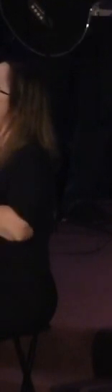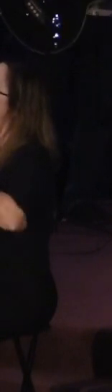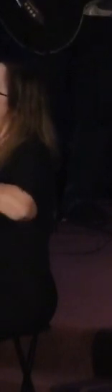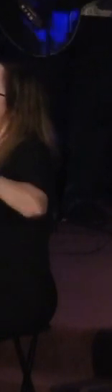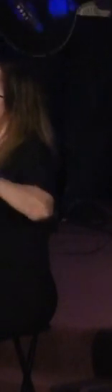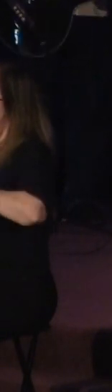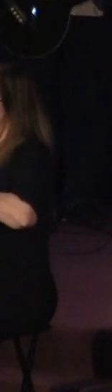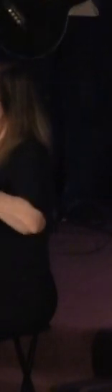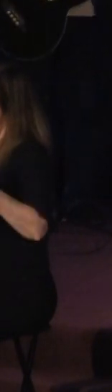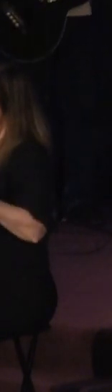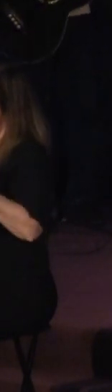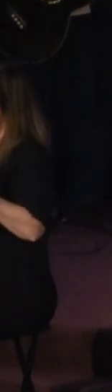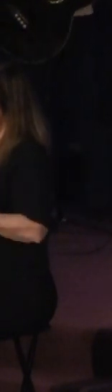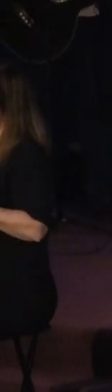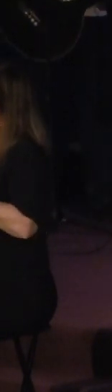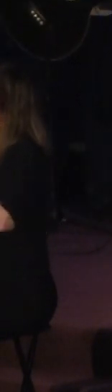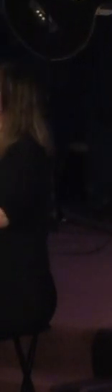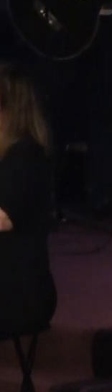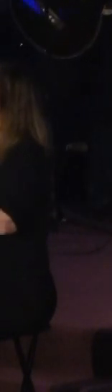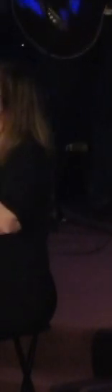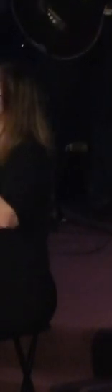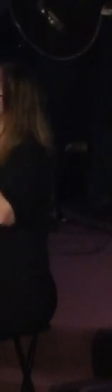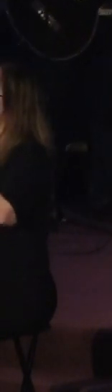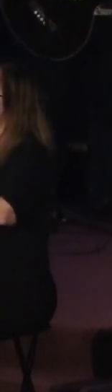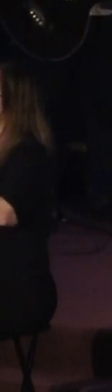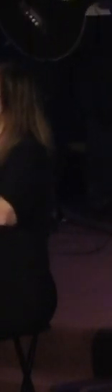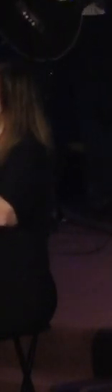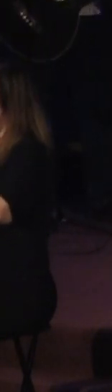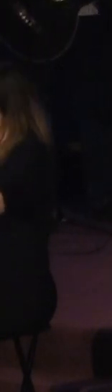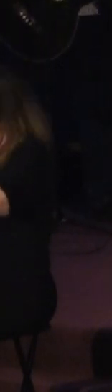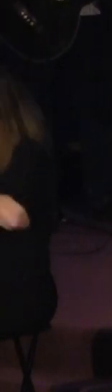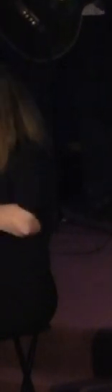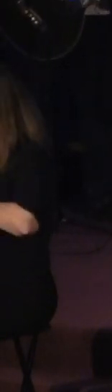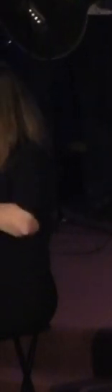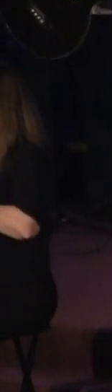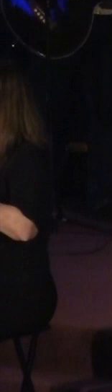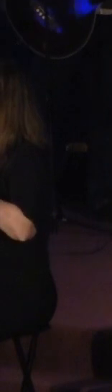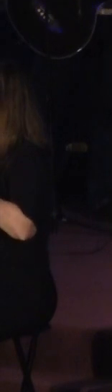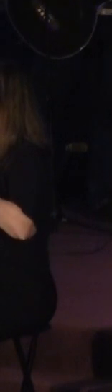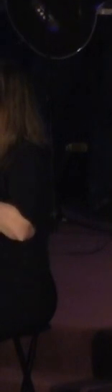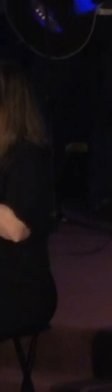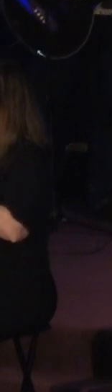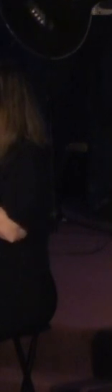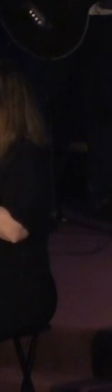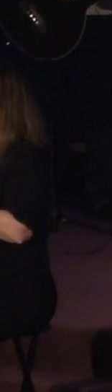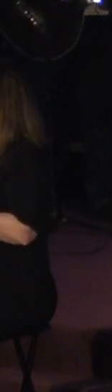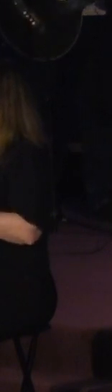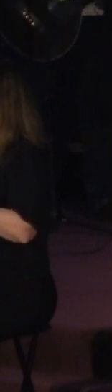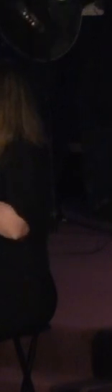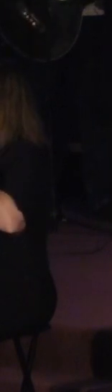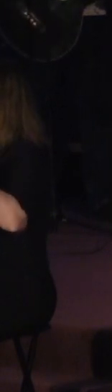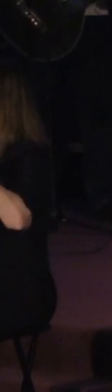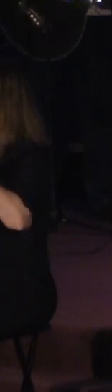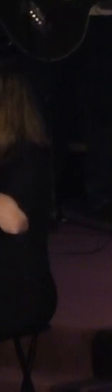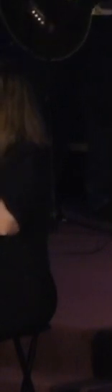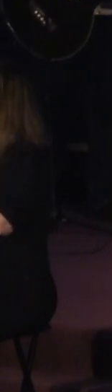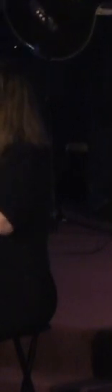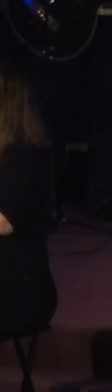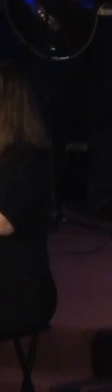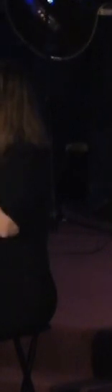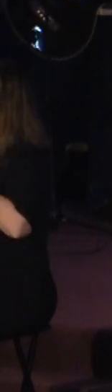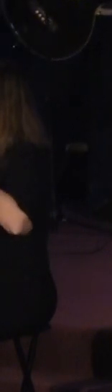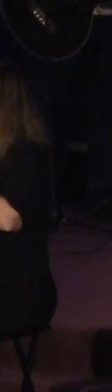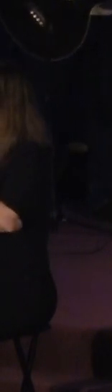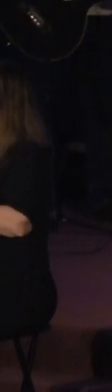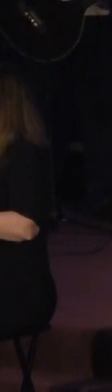children sitting here today, and I thank you for the honor that you are giving me to be able to talk to them. I love them. I pray that I've helped